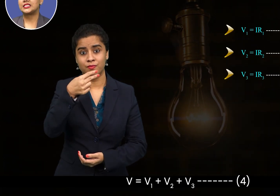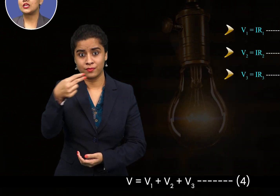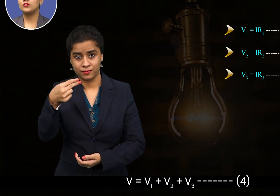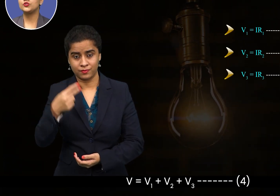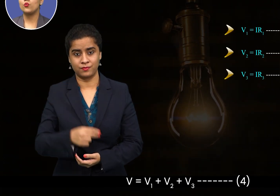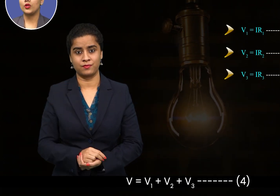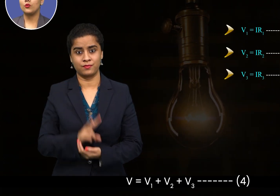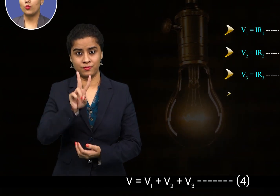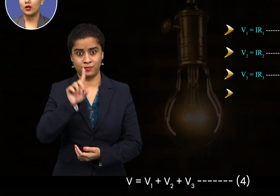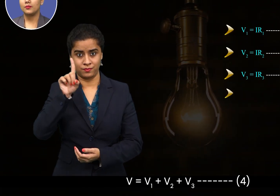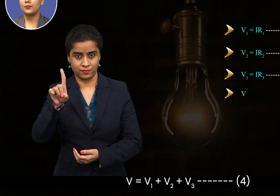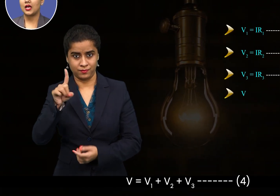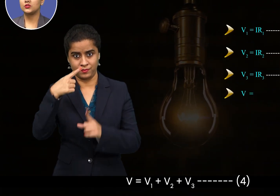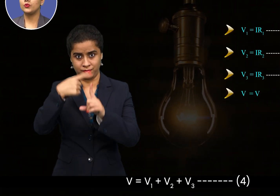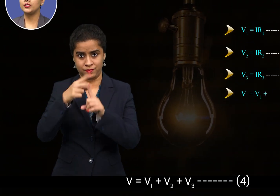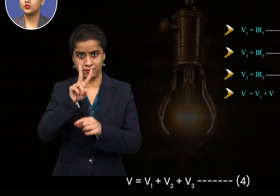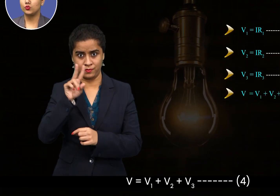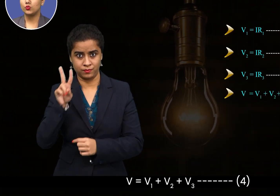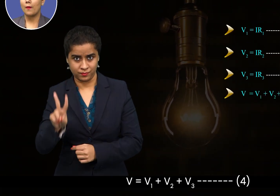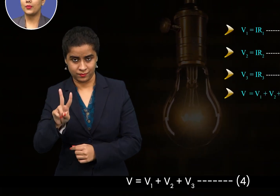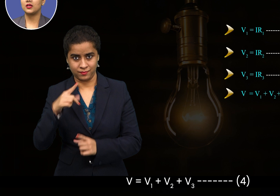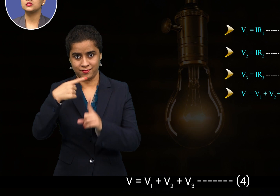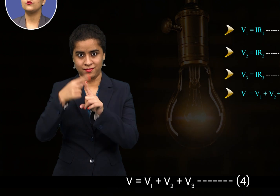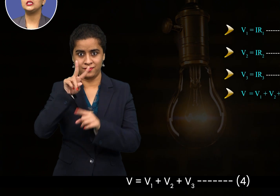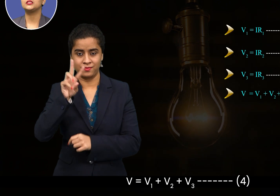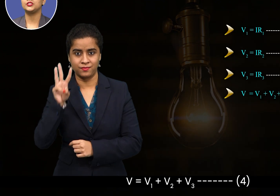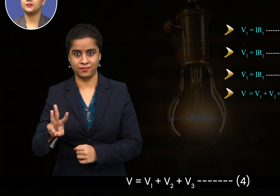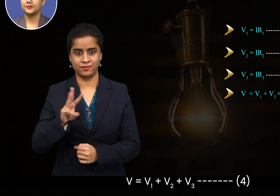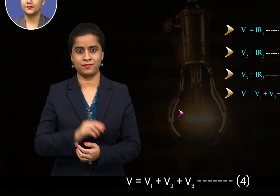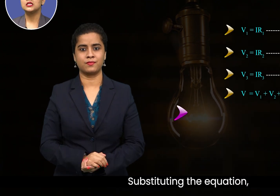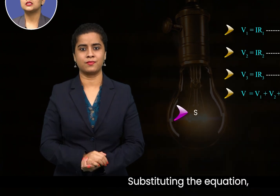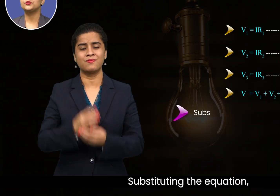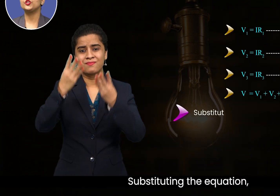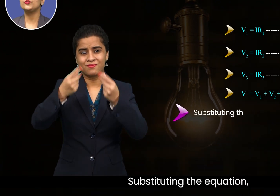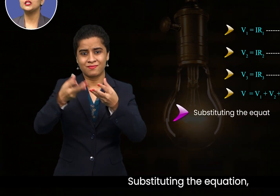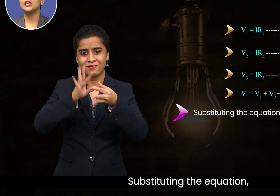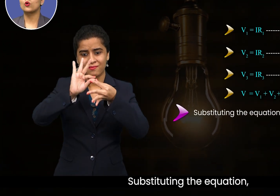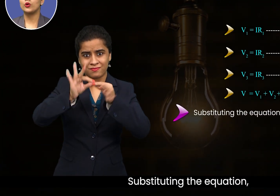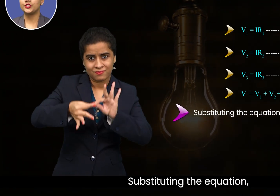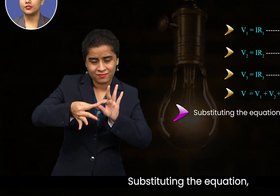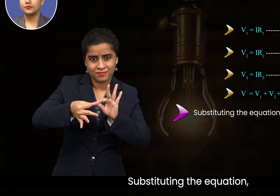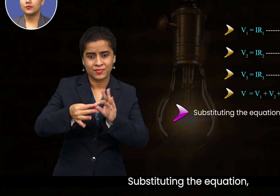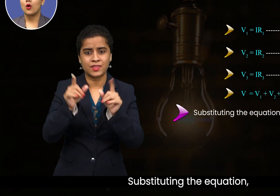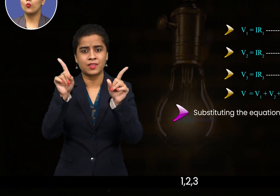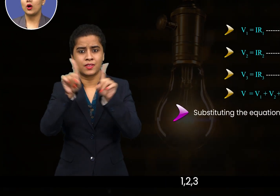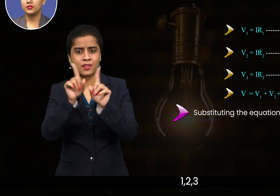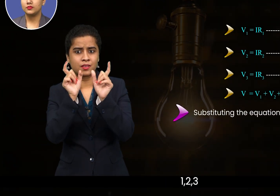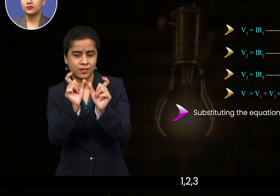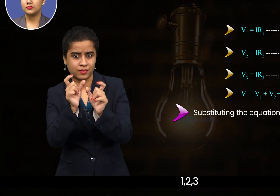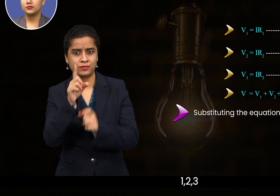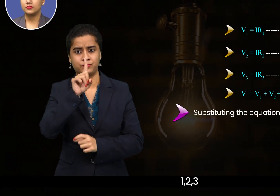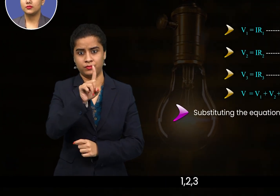V is equal to V1 plus V2 plus V3. Substituting the equation